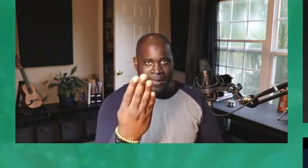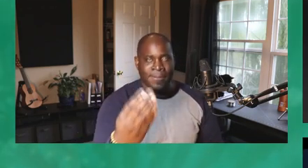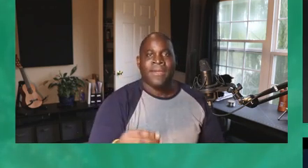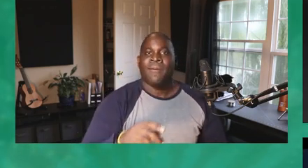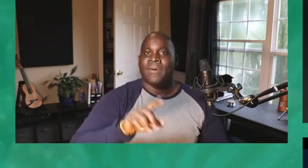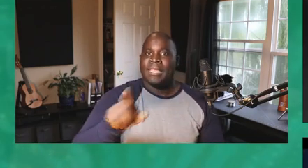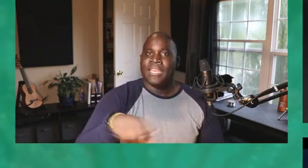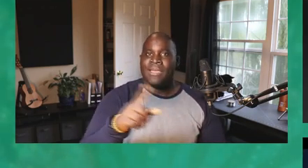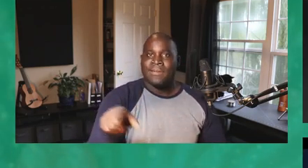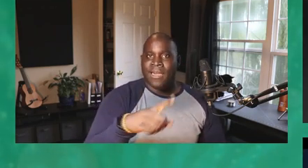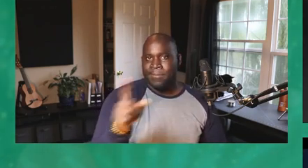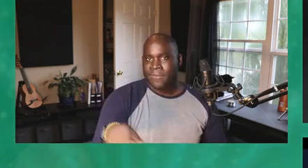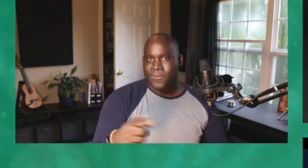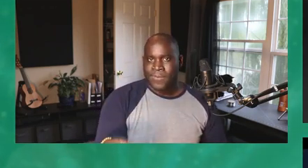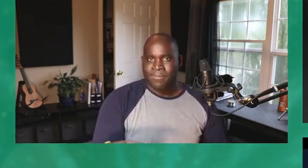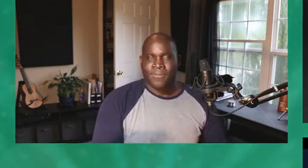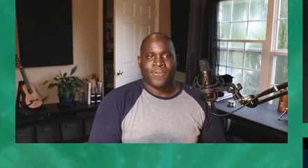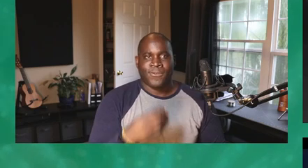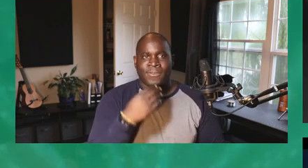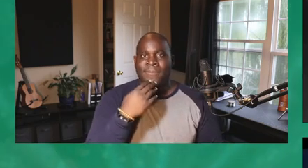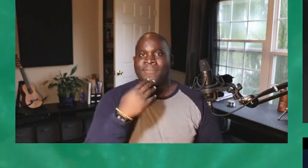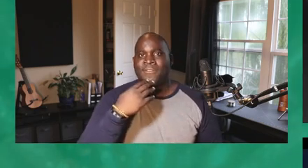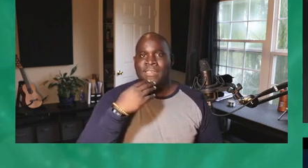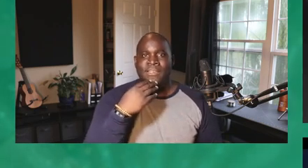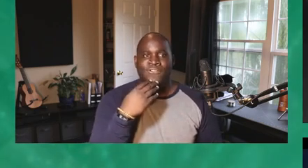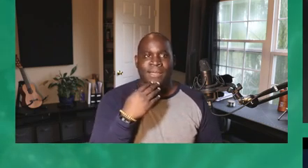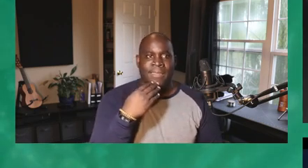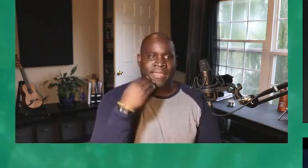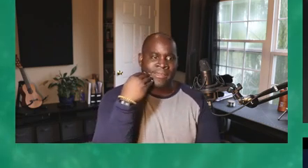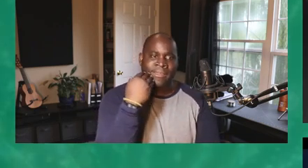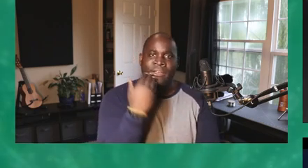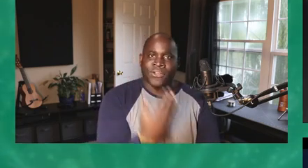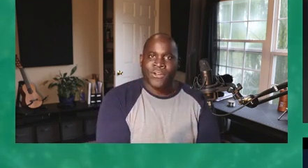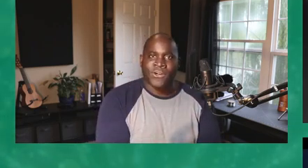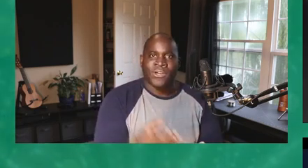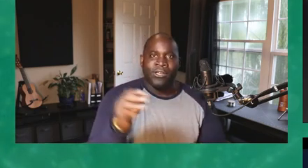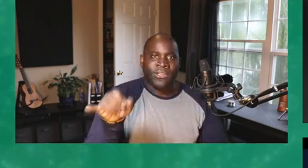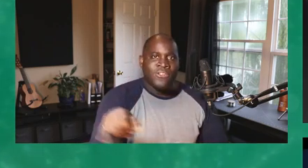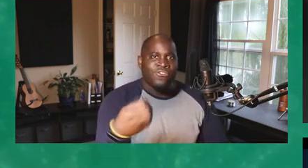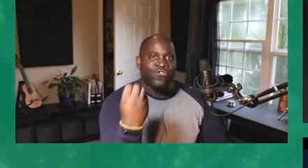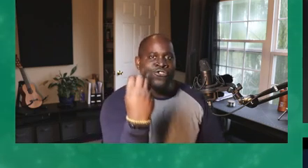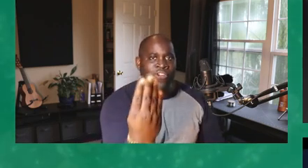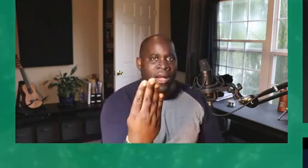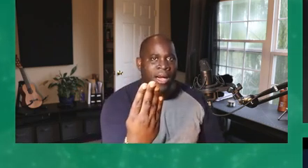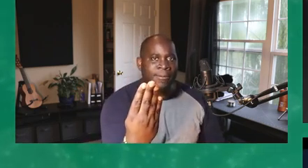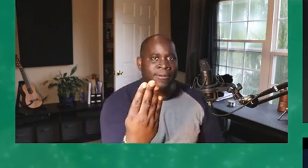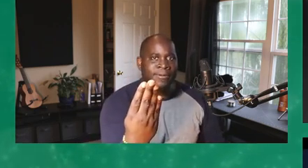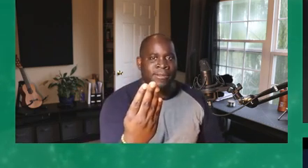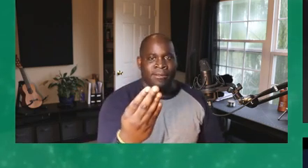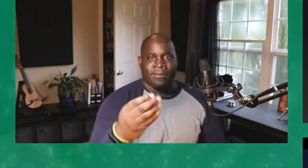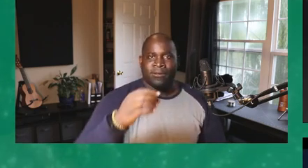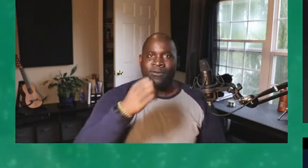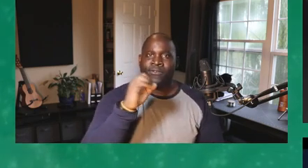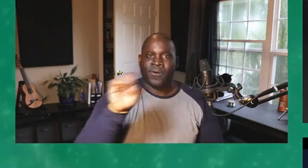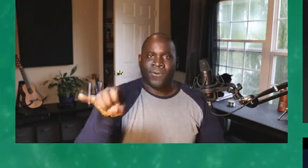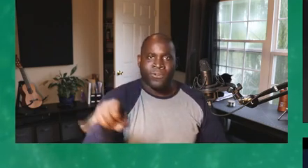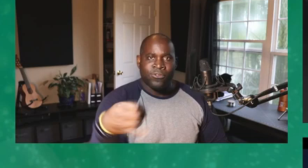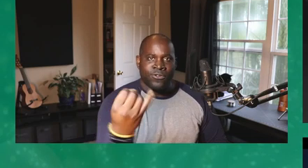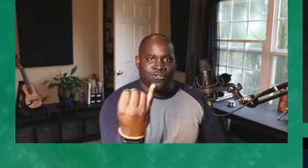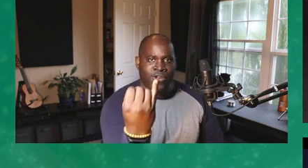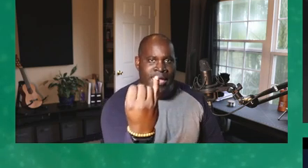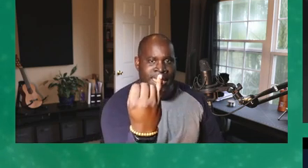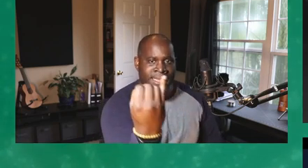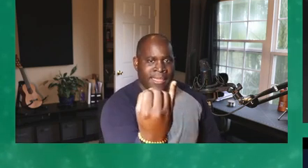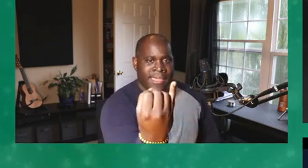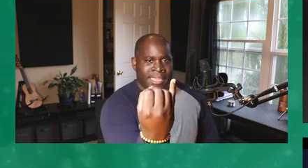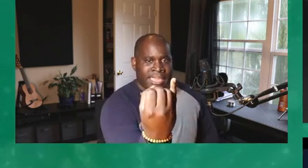J-O-O-B, but again, you have economy of movement. So sometimes you'll see good job, like good job. So